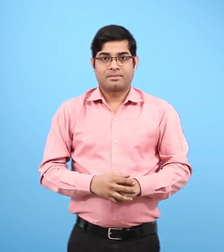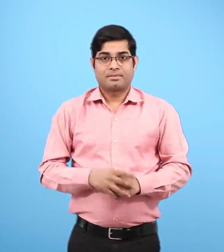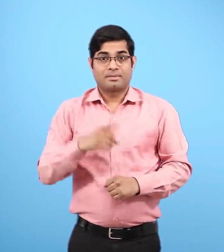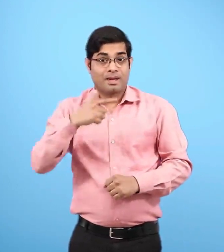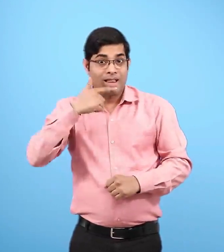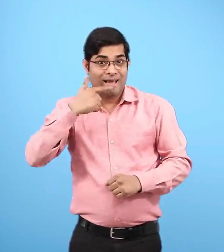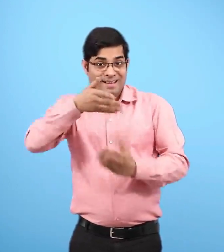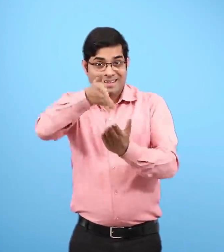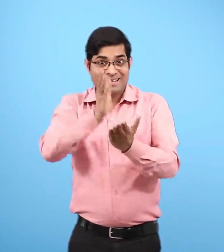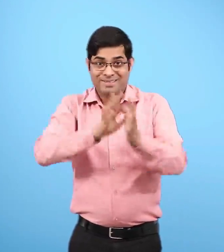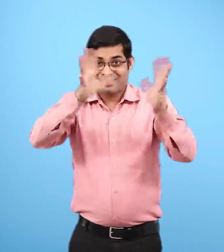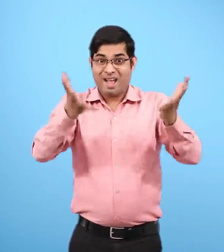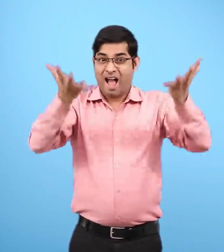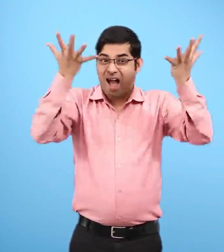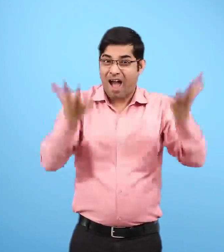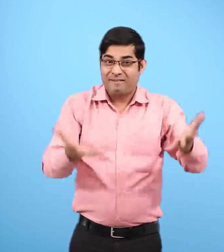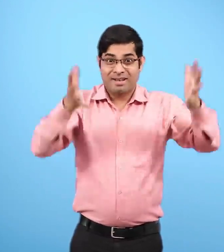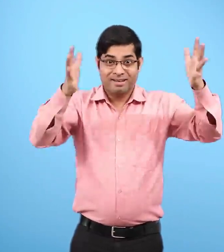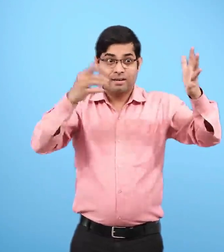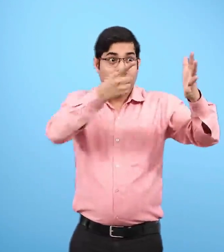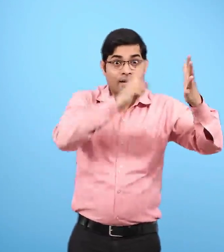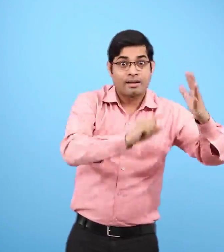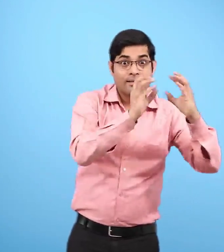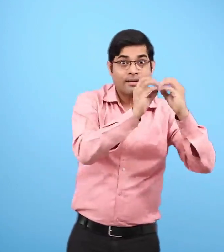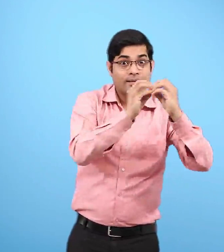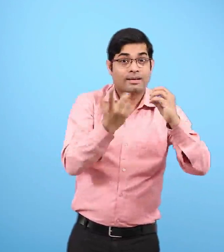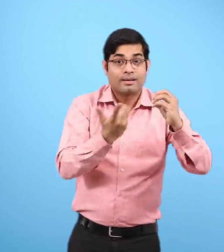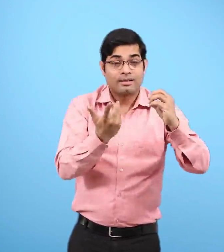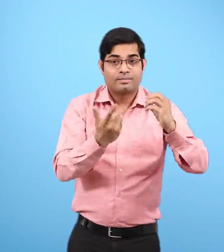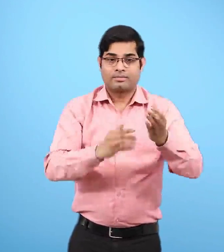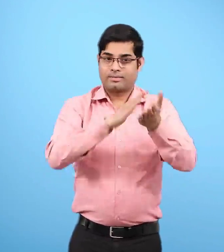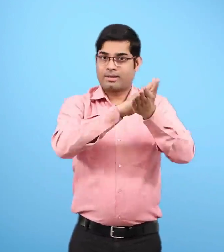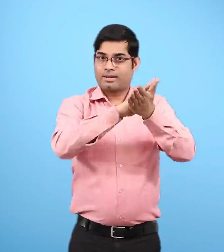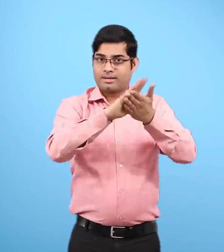The word heaviest is written beneath watermelon 1.